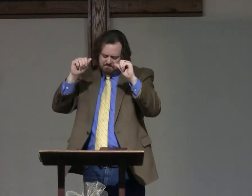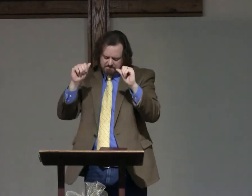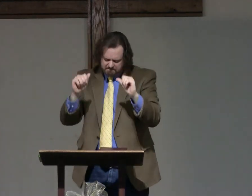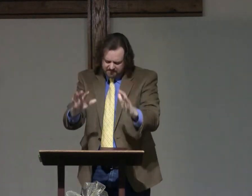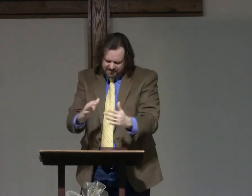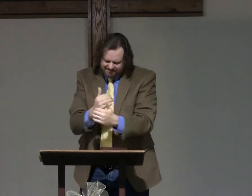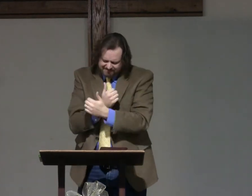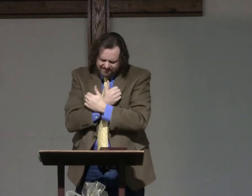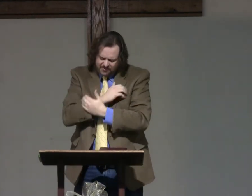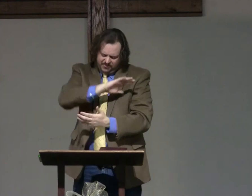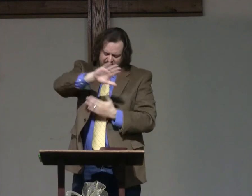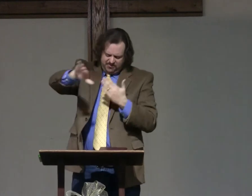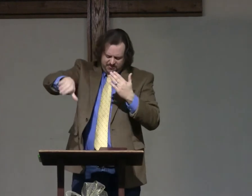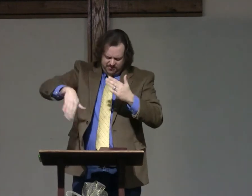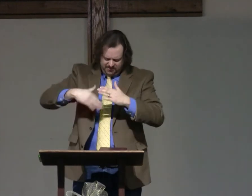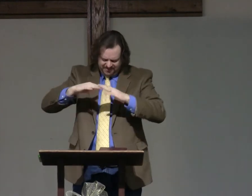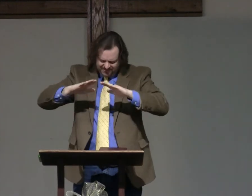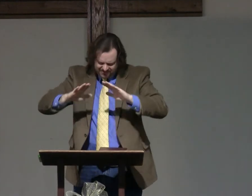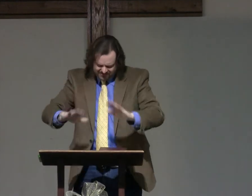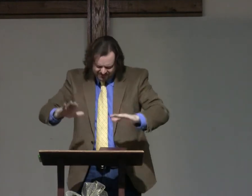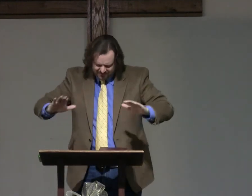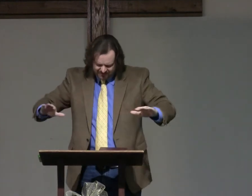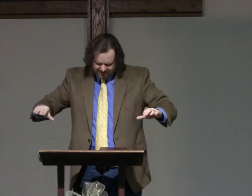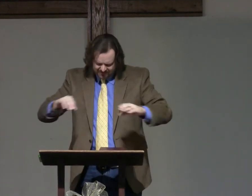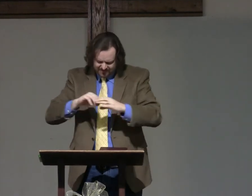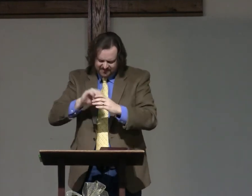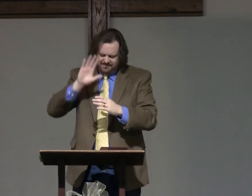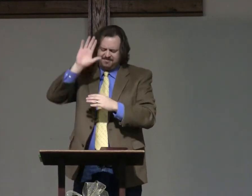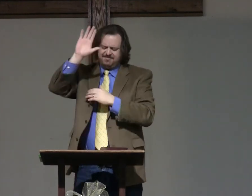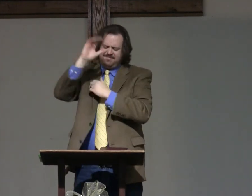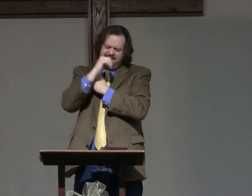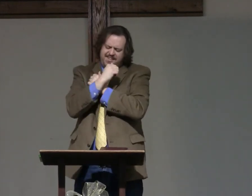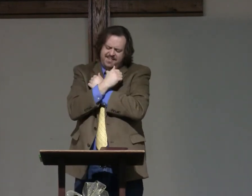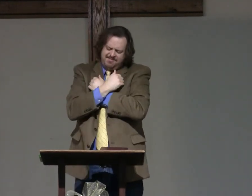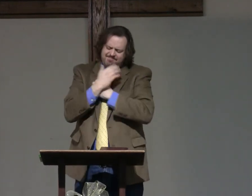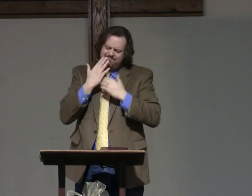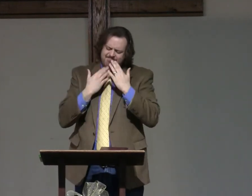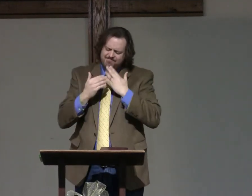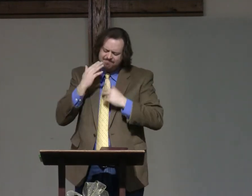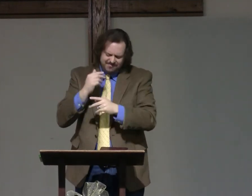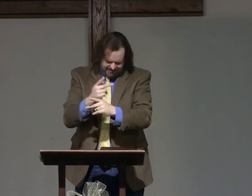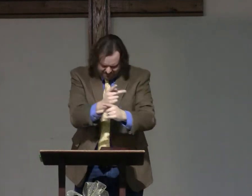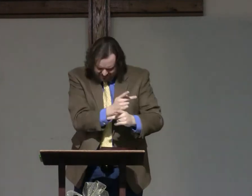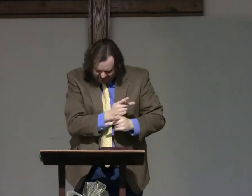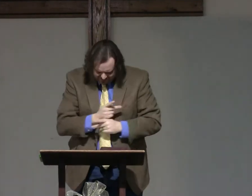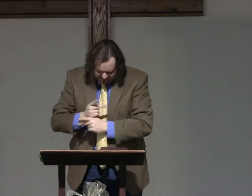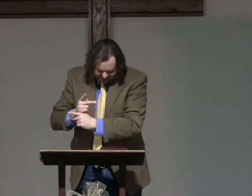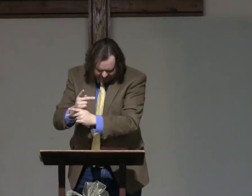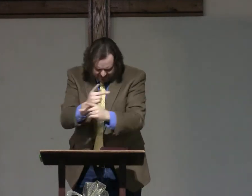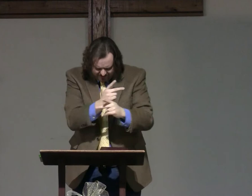And love me, I pray. Bless all the dear children in thy tender care.